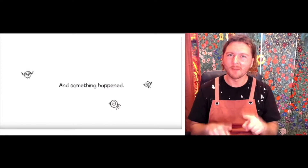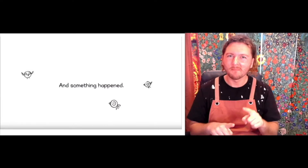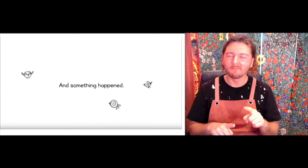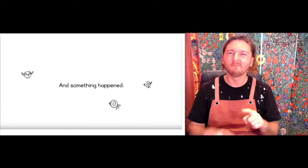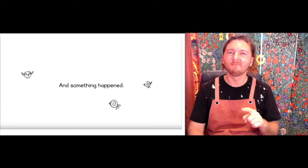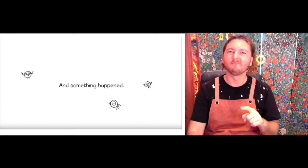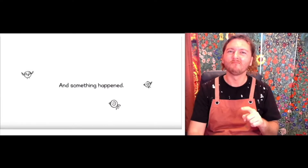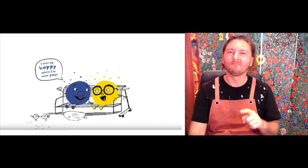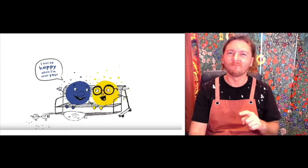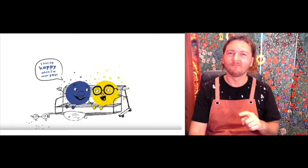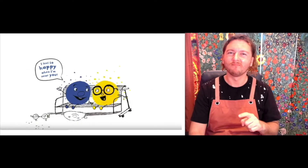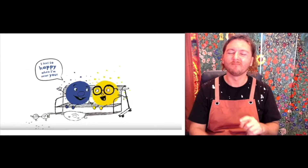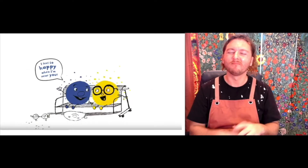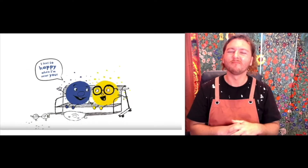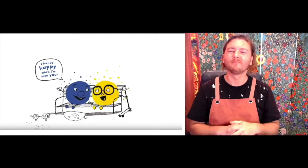And something happened.